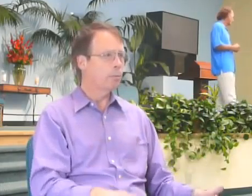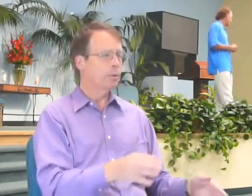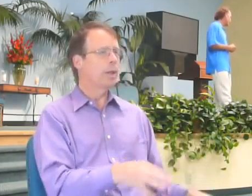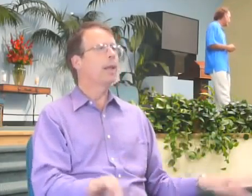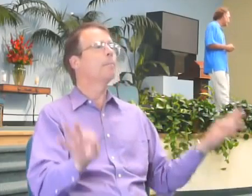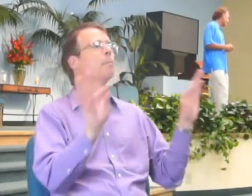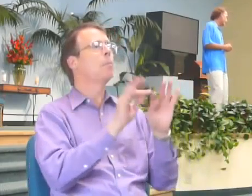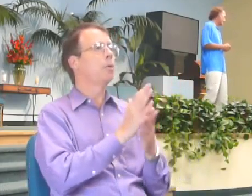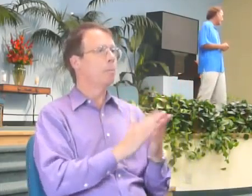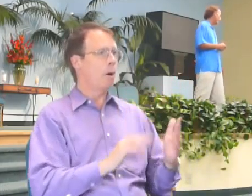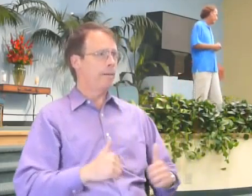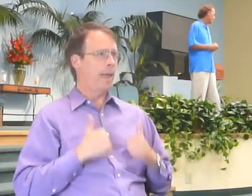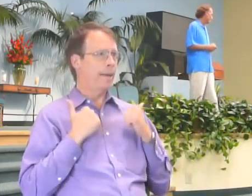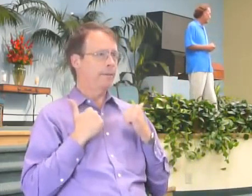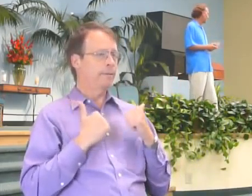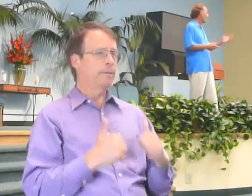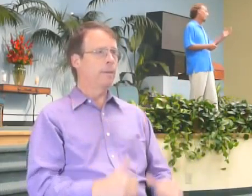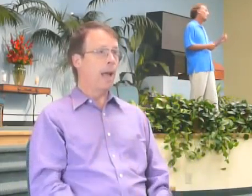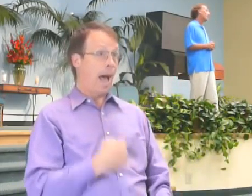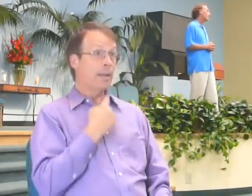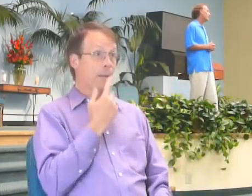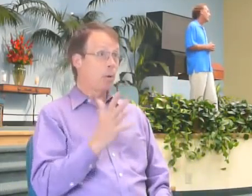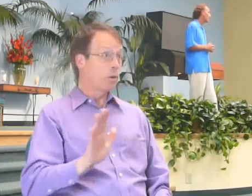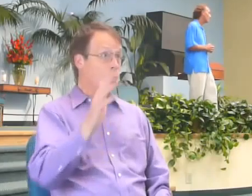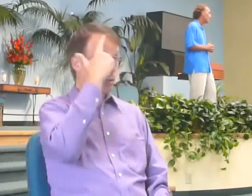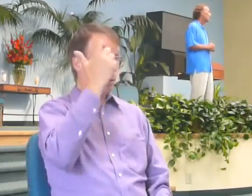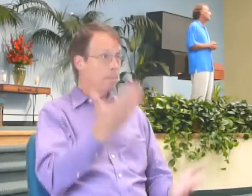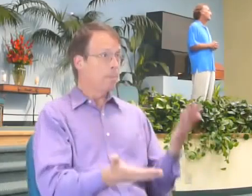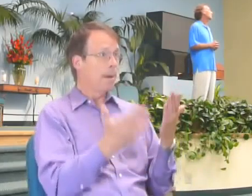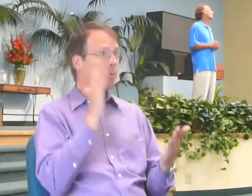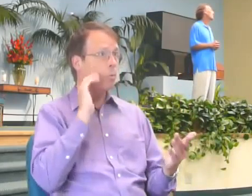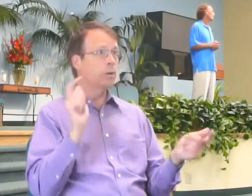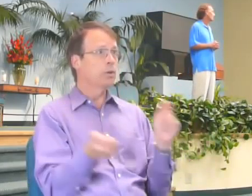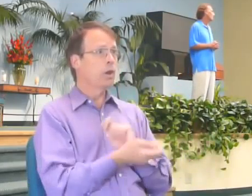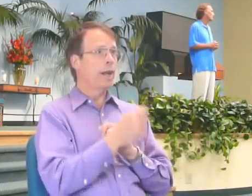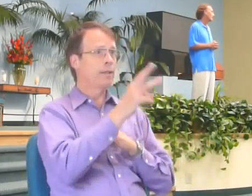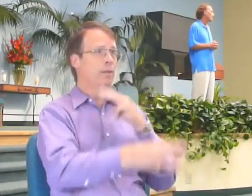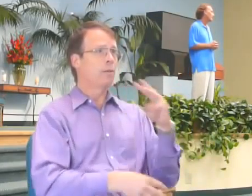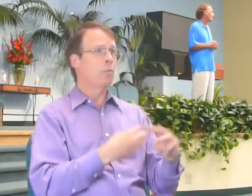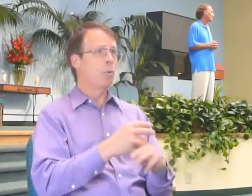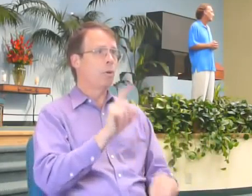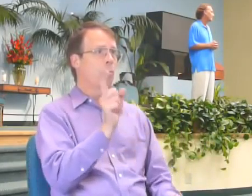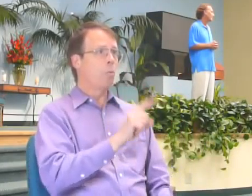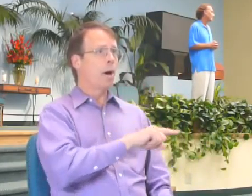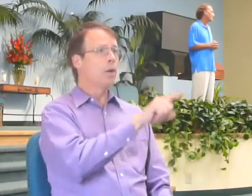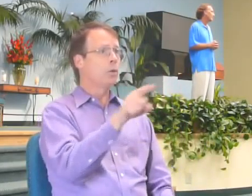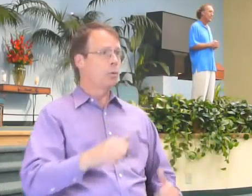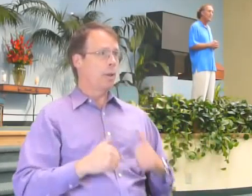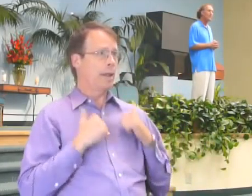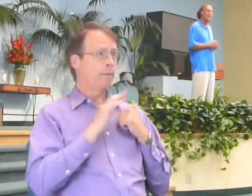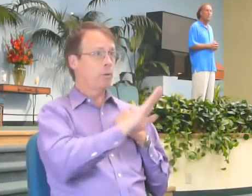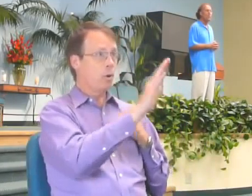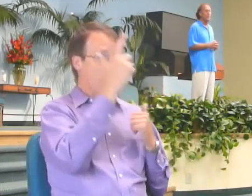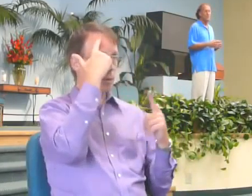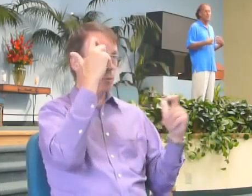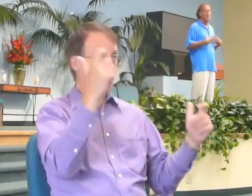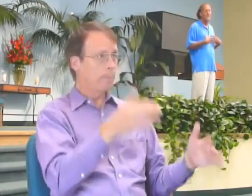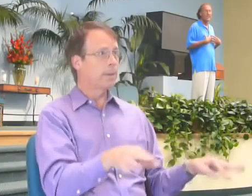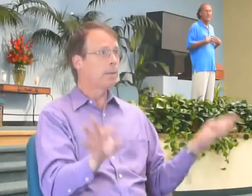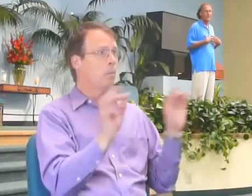significance of living. Howard Thurman. As long as there is a dream in your heart, there is no